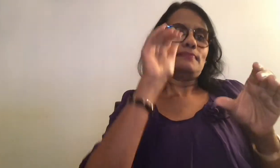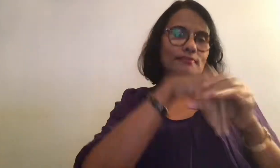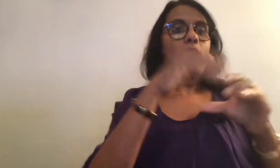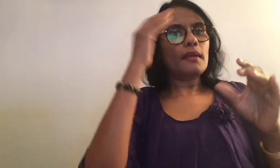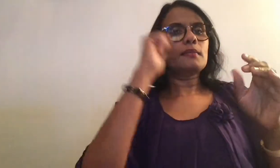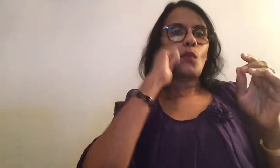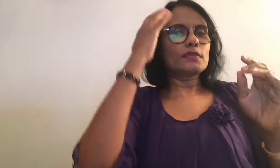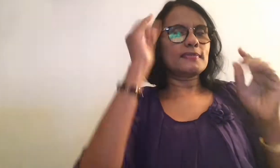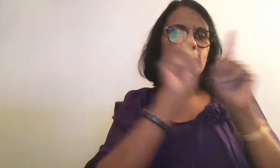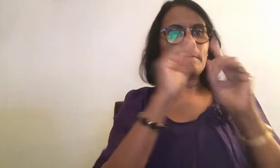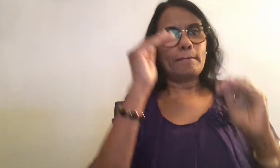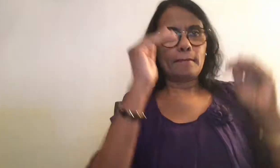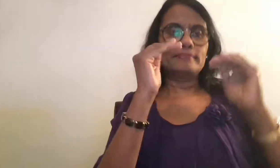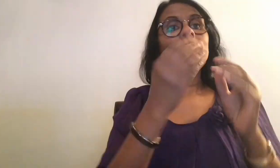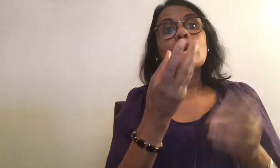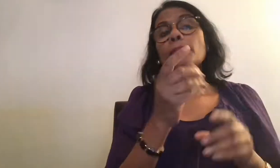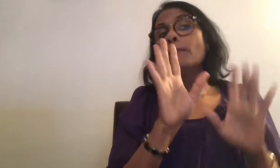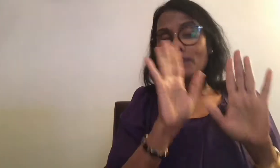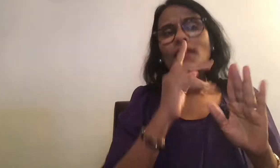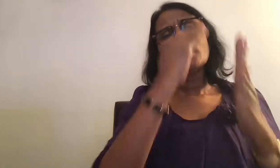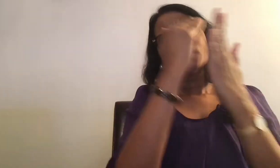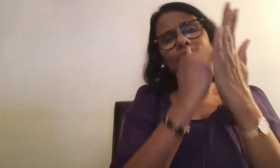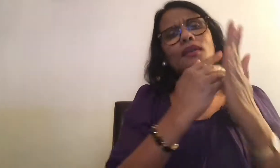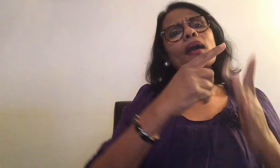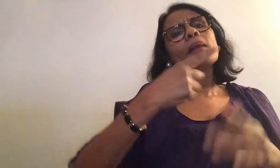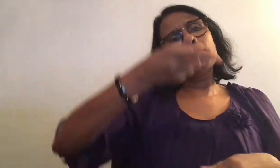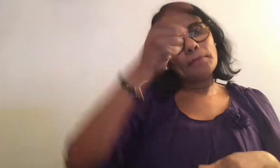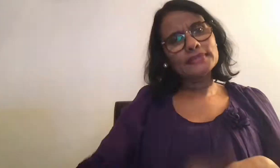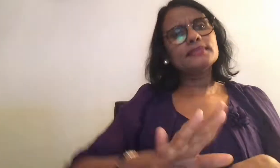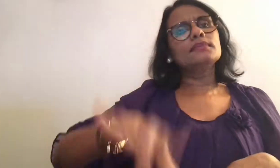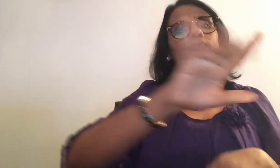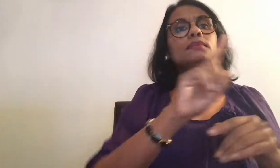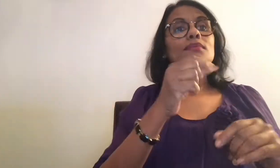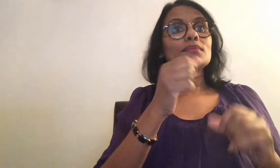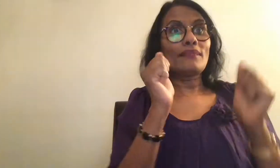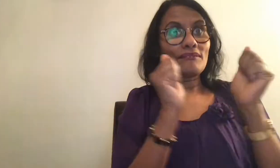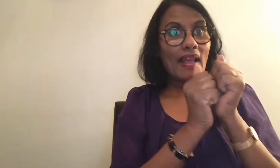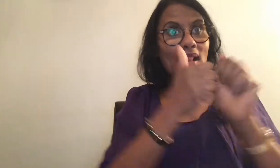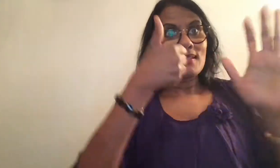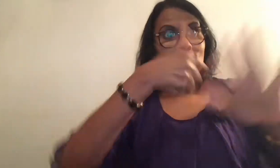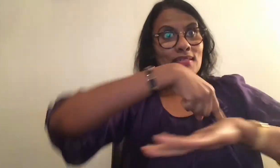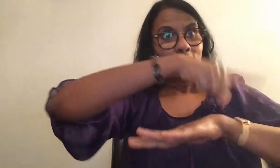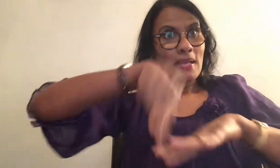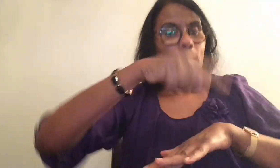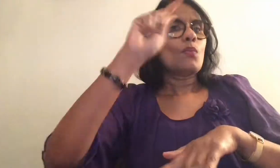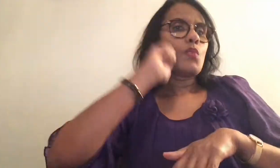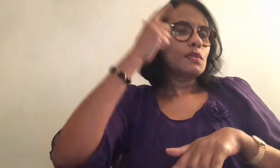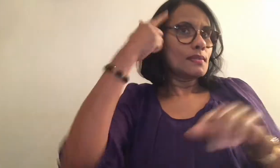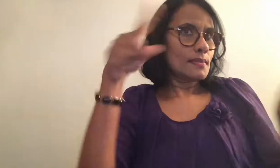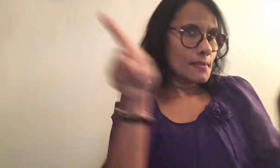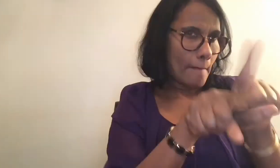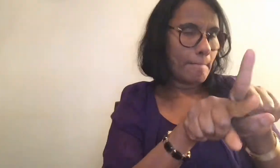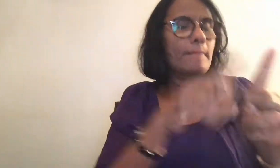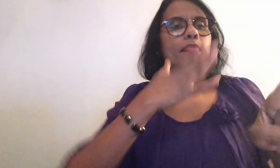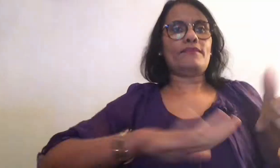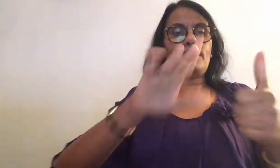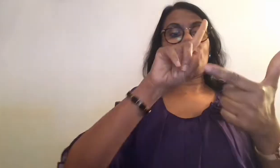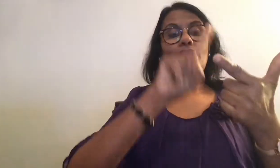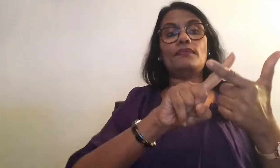two after they have a cycle. They're more susceptible to an infection to develop. And once it starts, it can happen within a couple